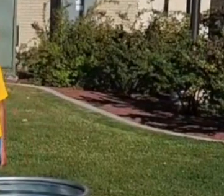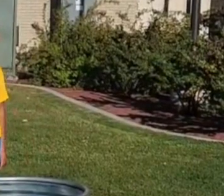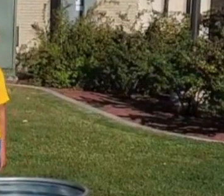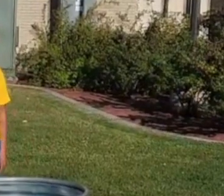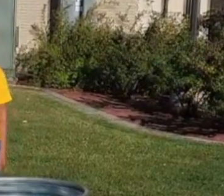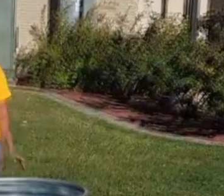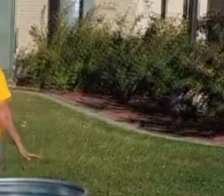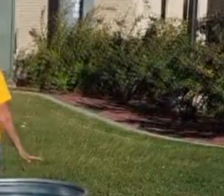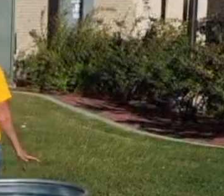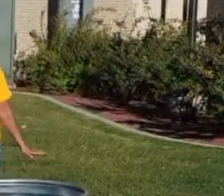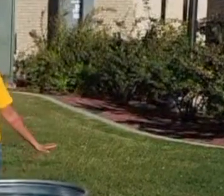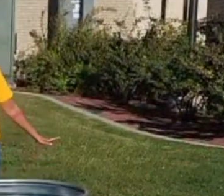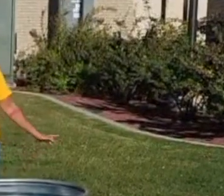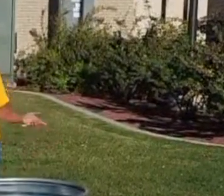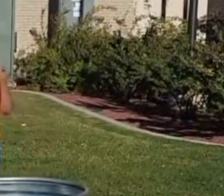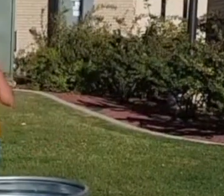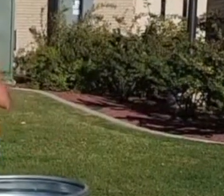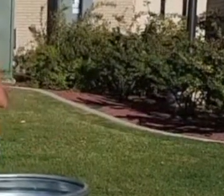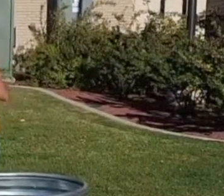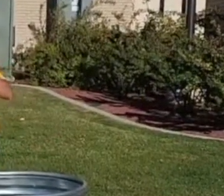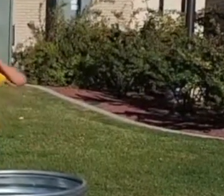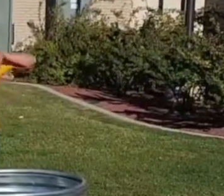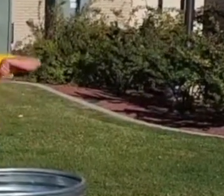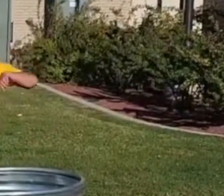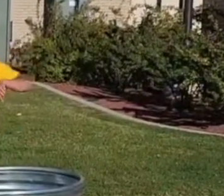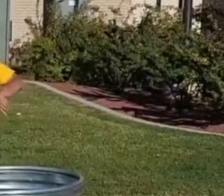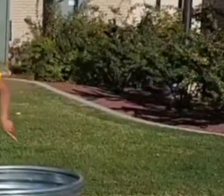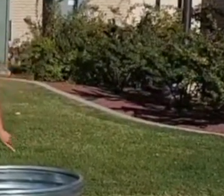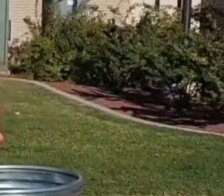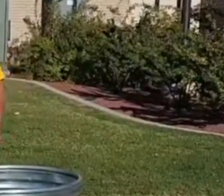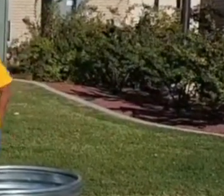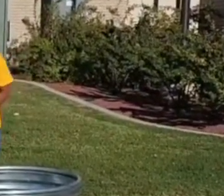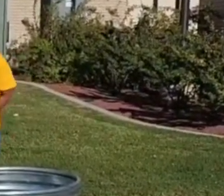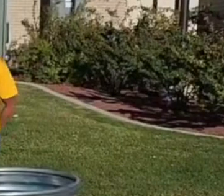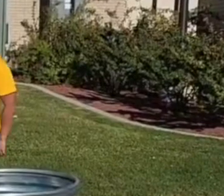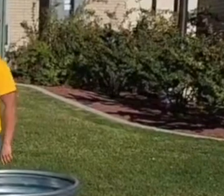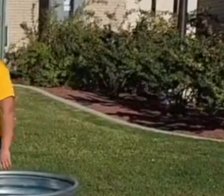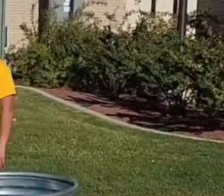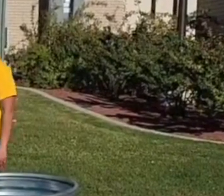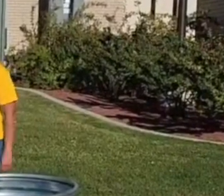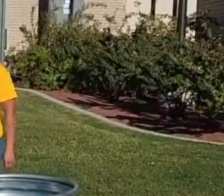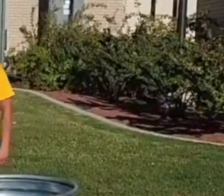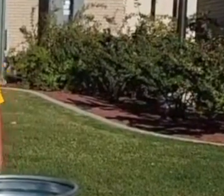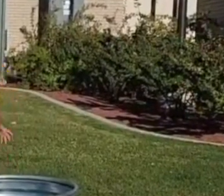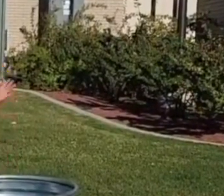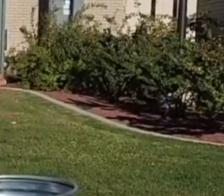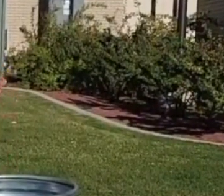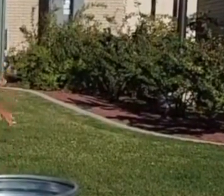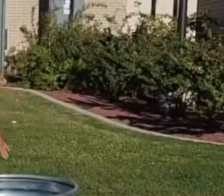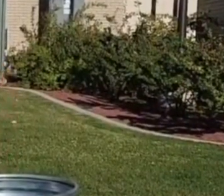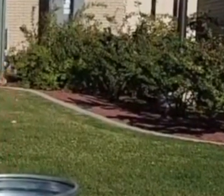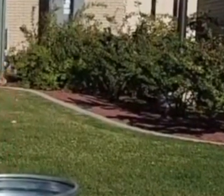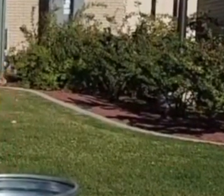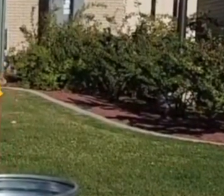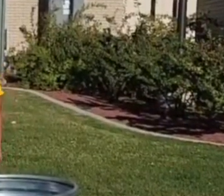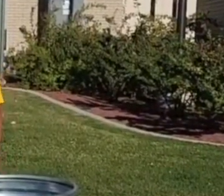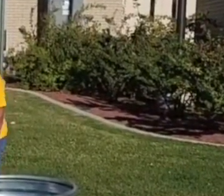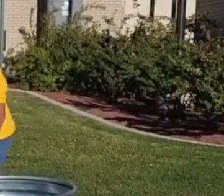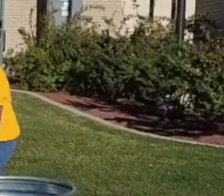gun. We got the joy, joy, joy, joy down in our hearts. Where? Down in our hearts. What?